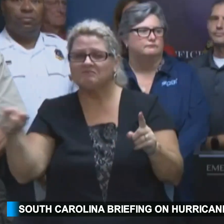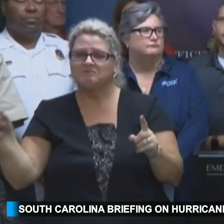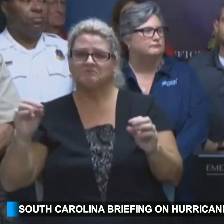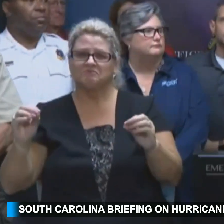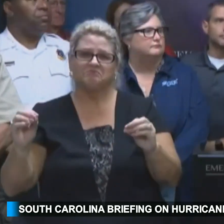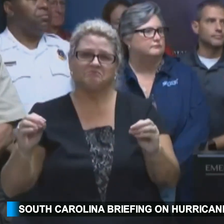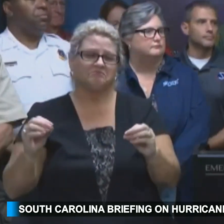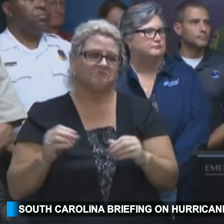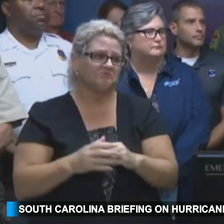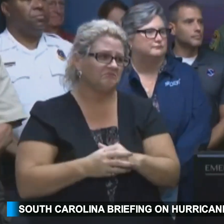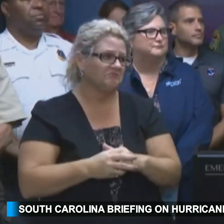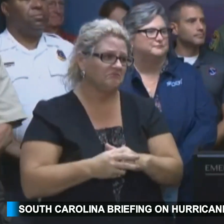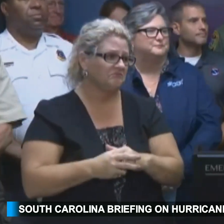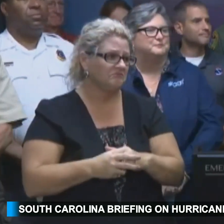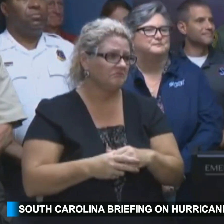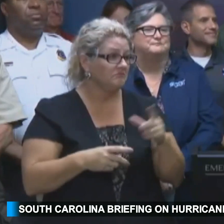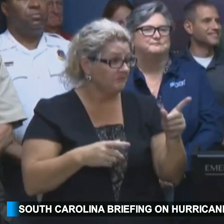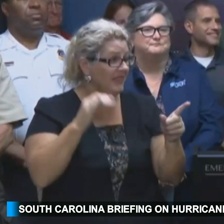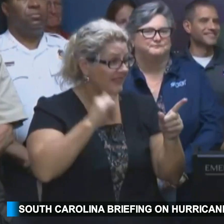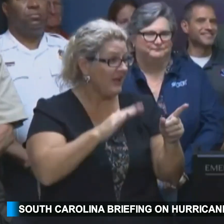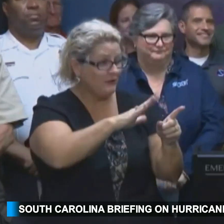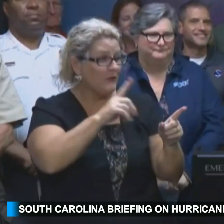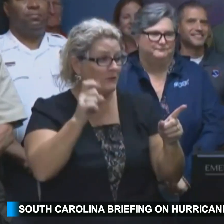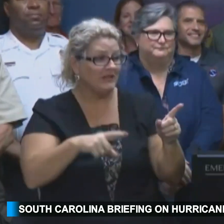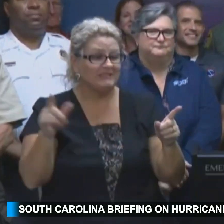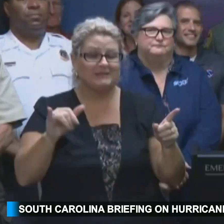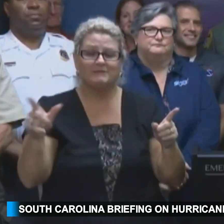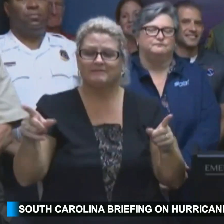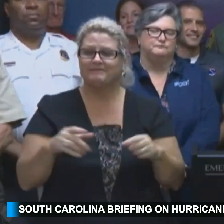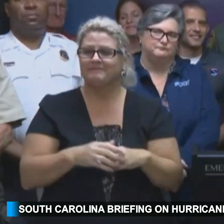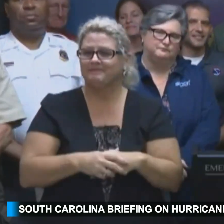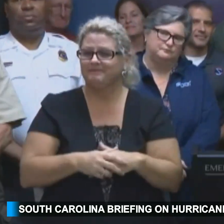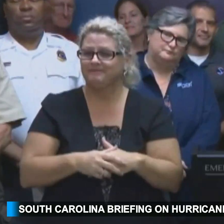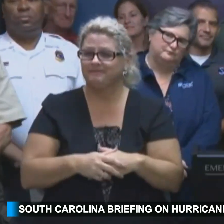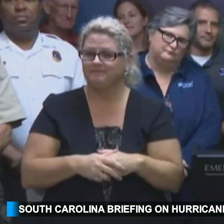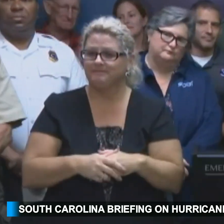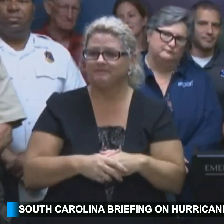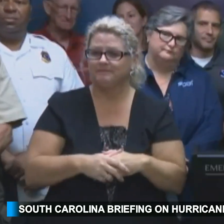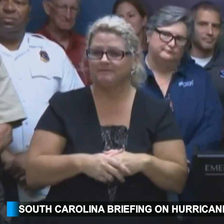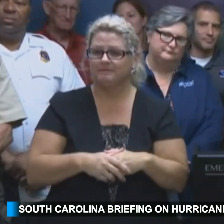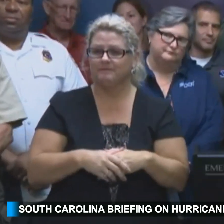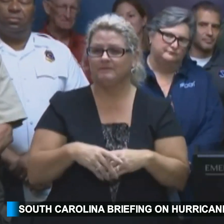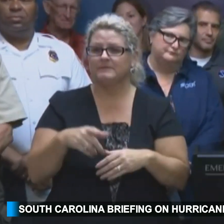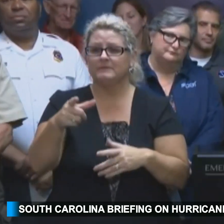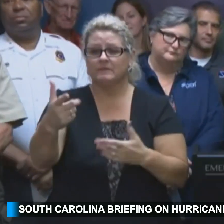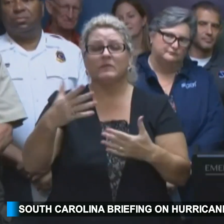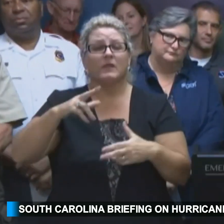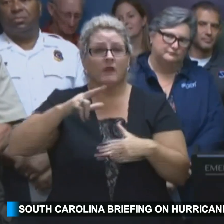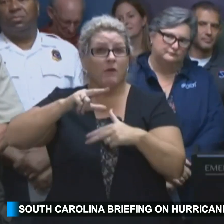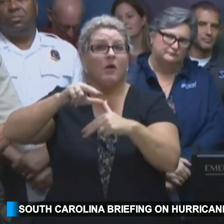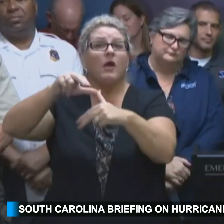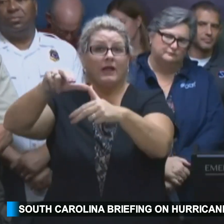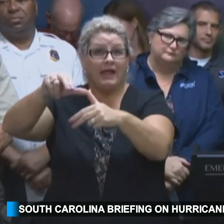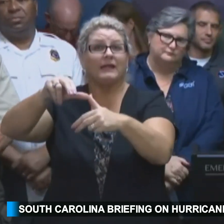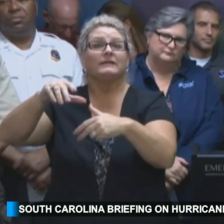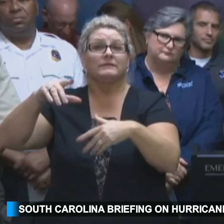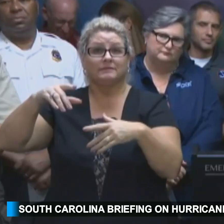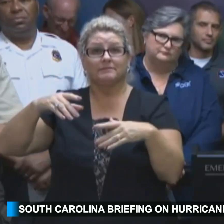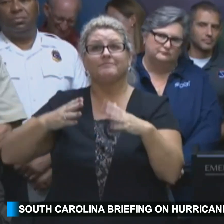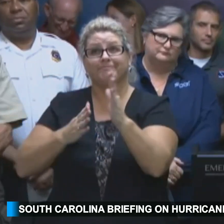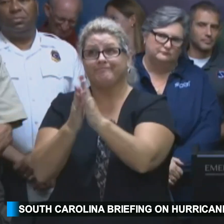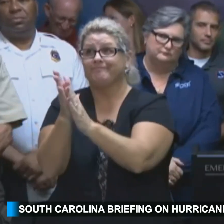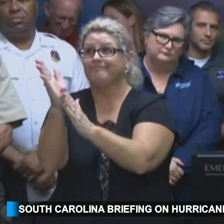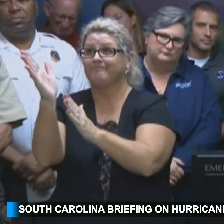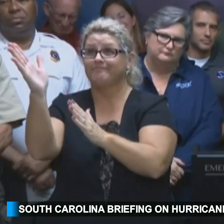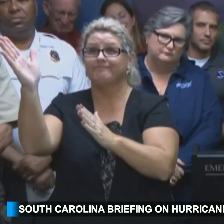Did you have another? It was actually that. That was it? Okay. Is there, now that, I mean, it's not gone completely, but I guess it's halfway gone, is